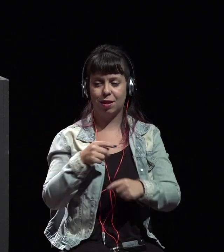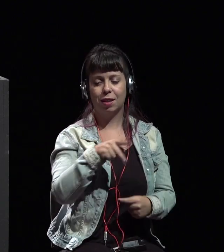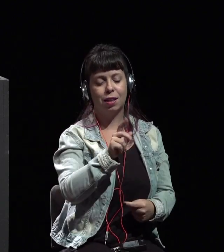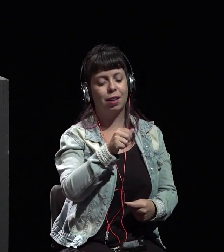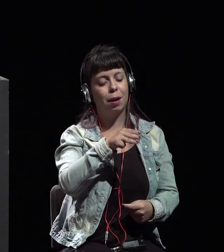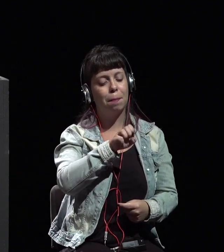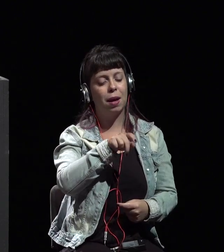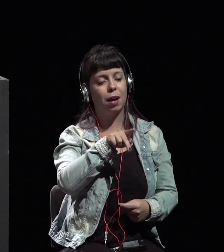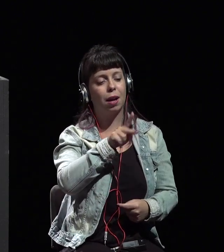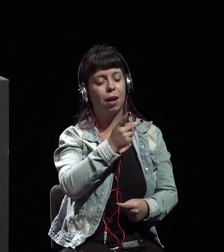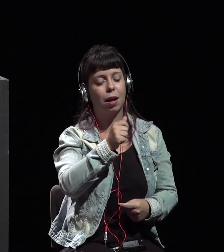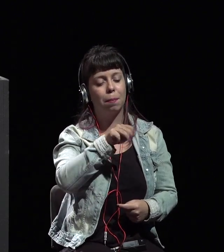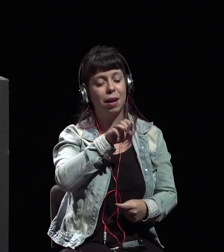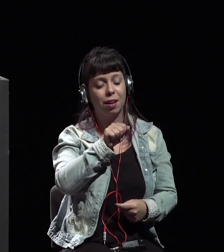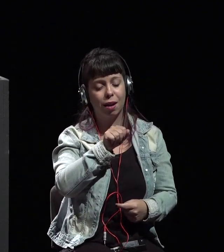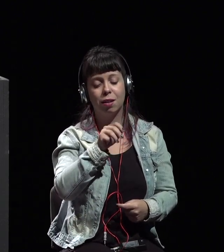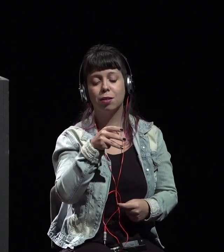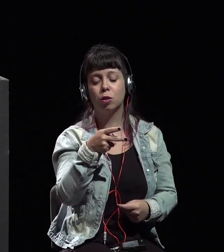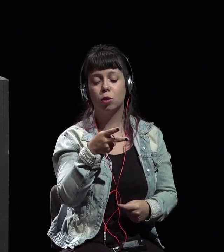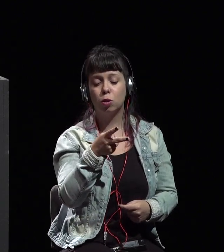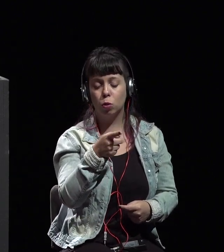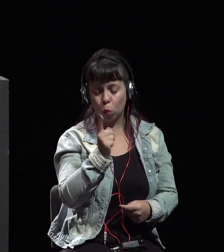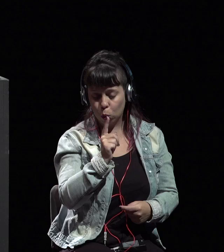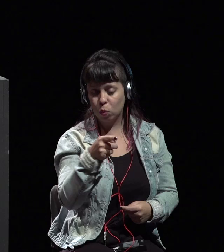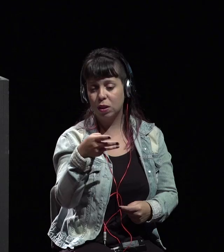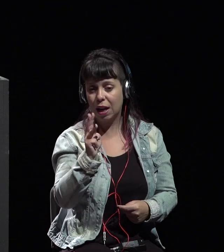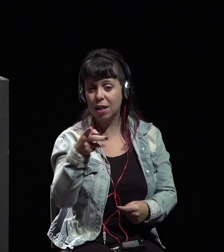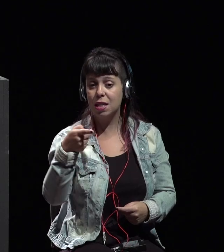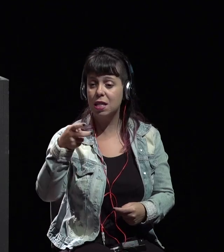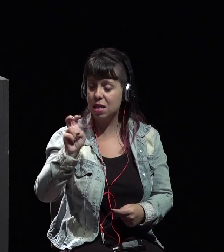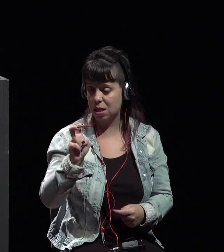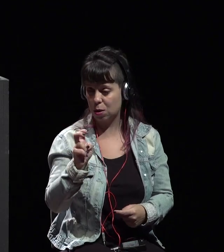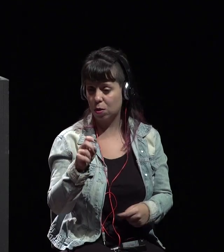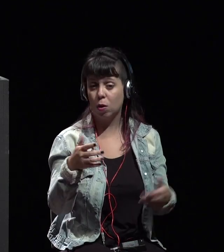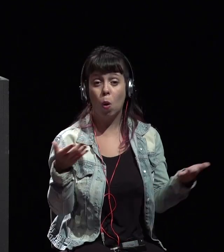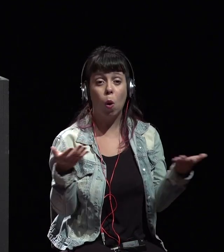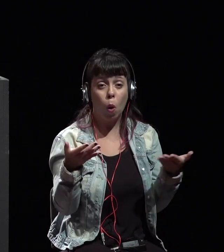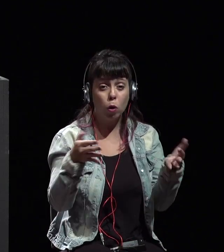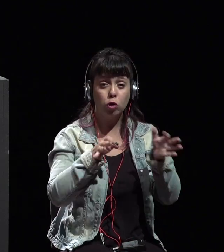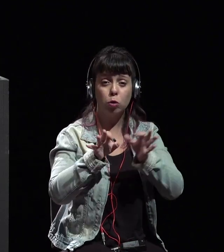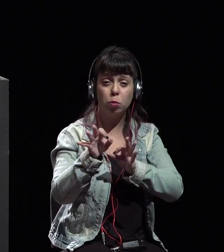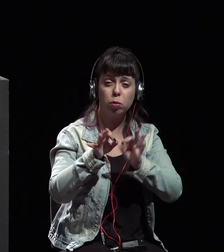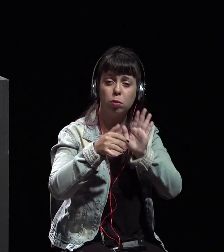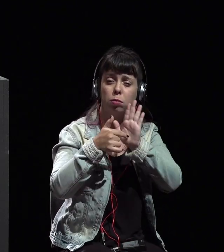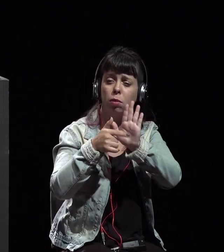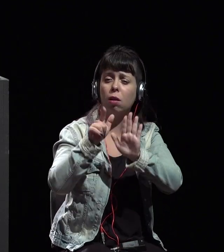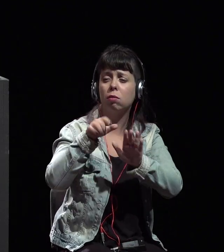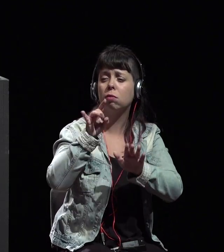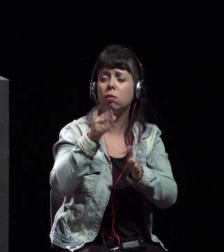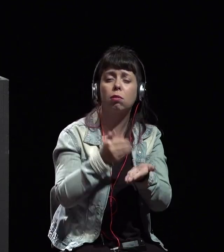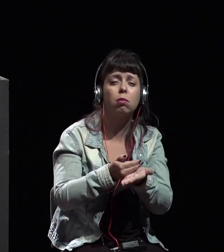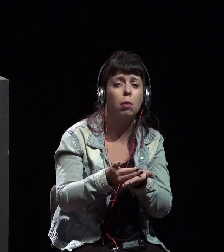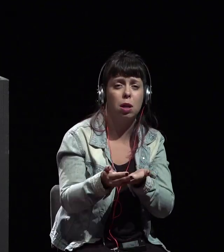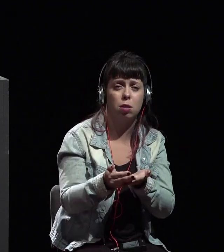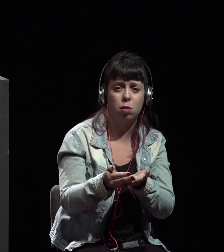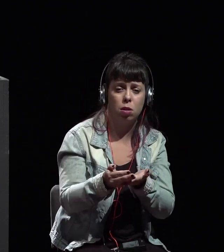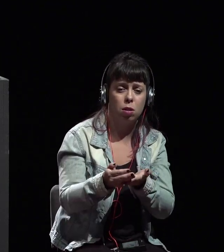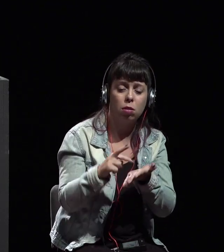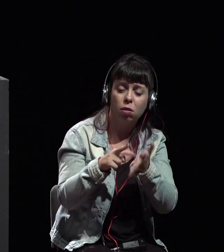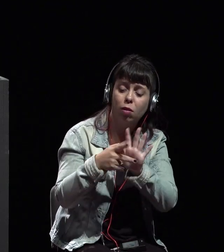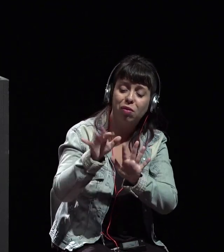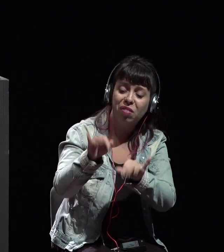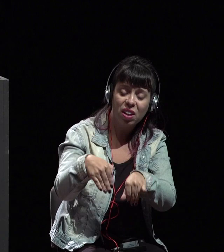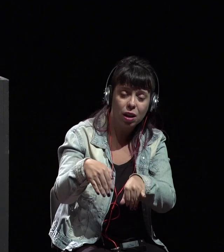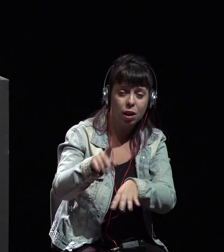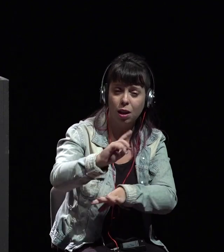Indeed, I would say that the project I'm presenting to you today is just a starting point. It's not an end point of this project. But what I can say is that the authors